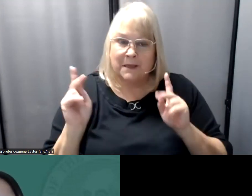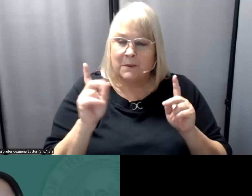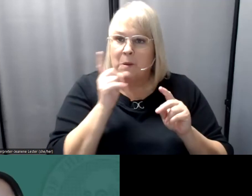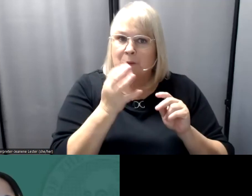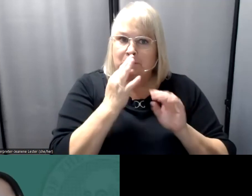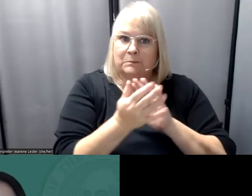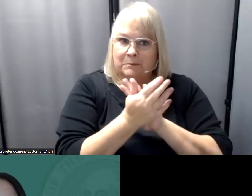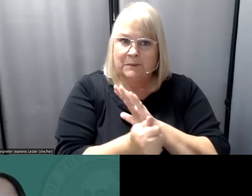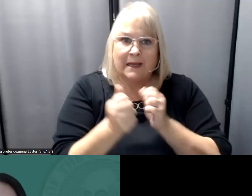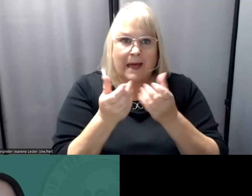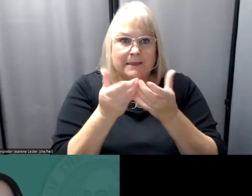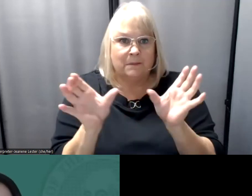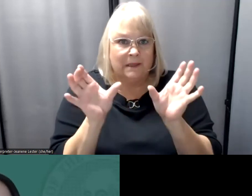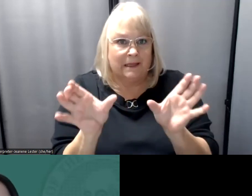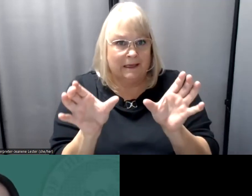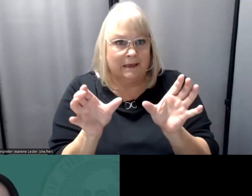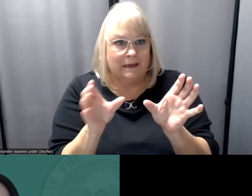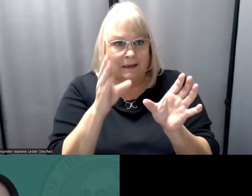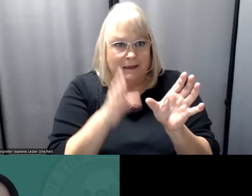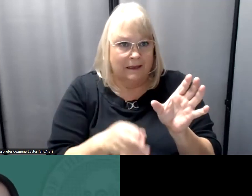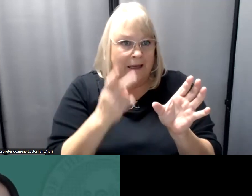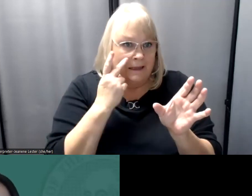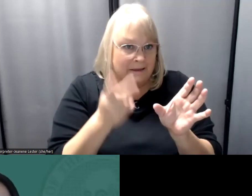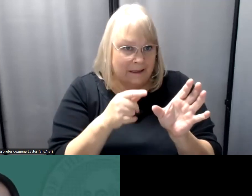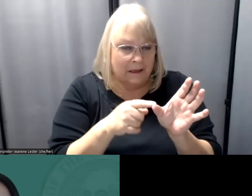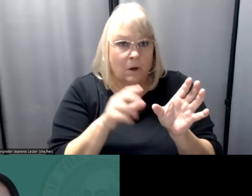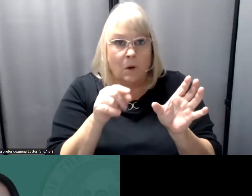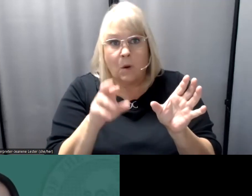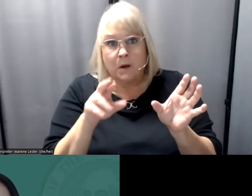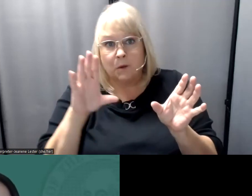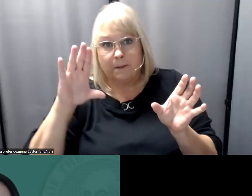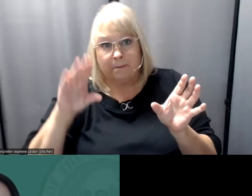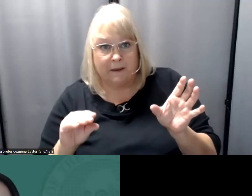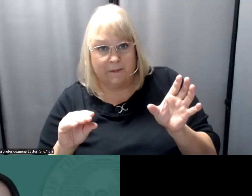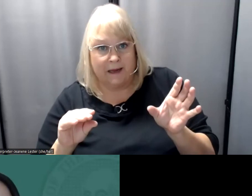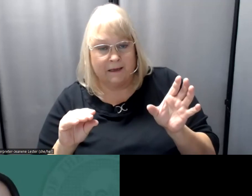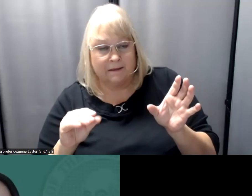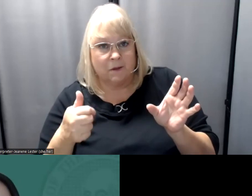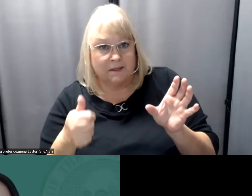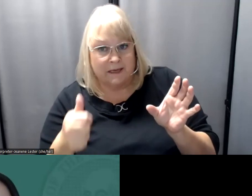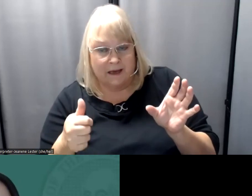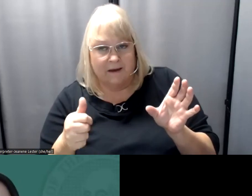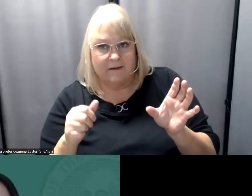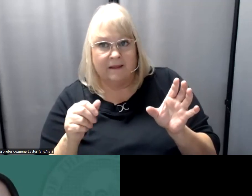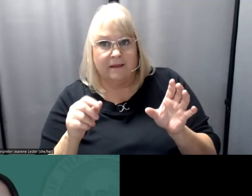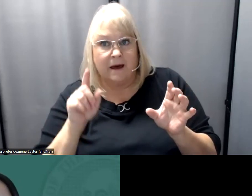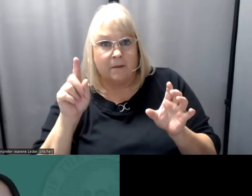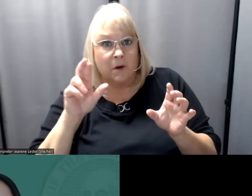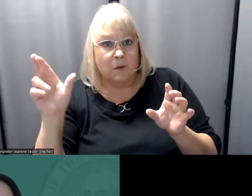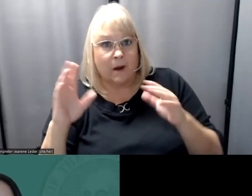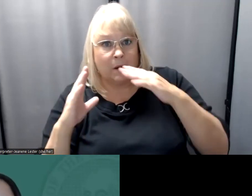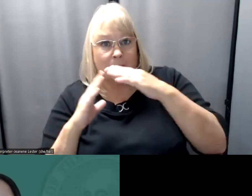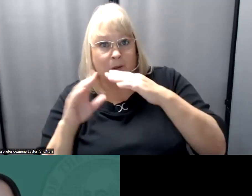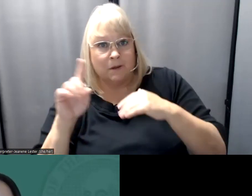split the screens so they are able to see, or you can minimize yourself. I do know that in the upper right corner on